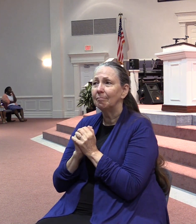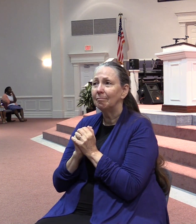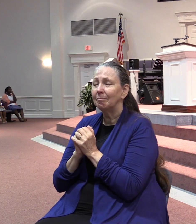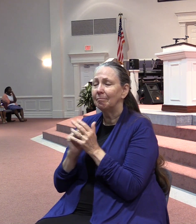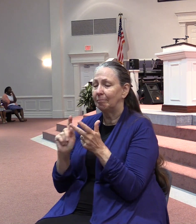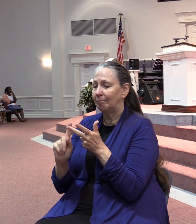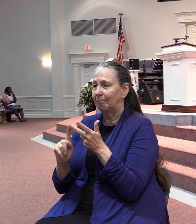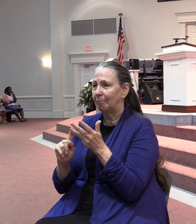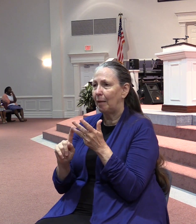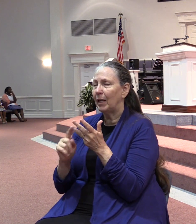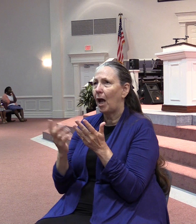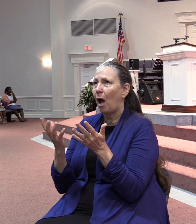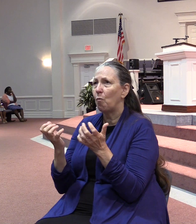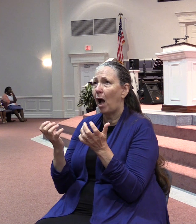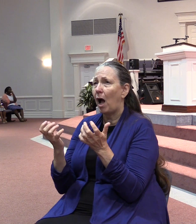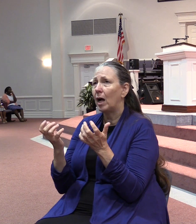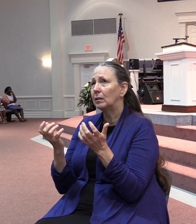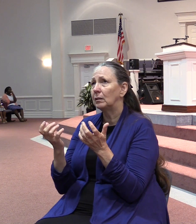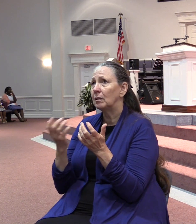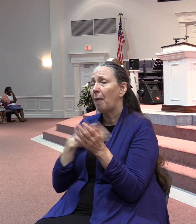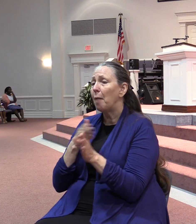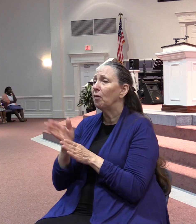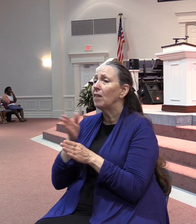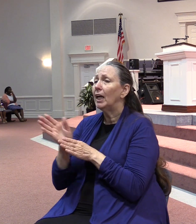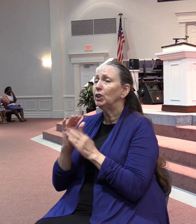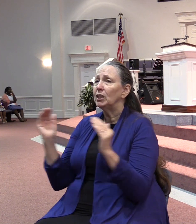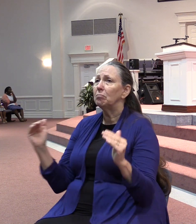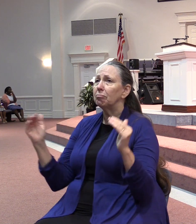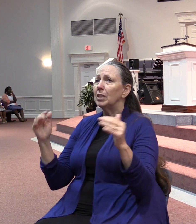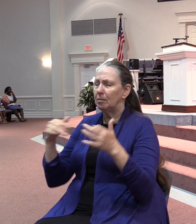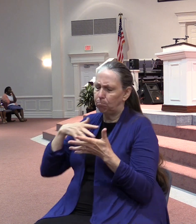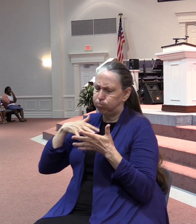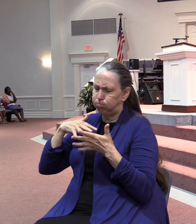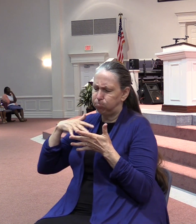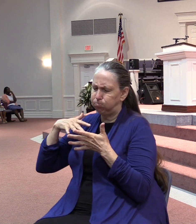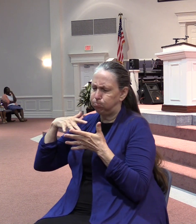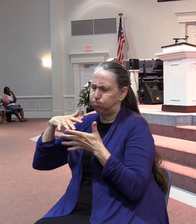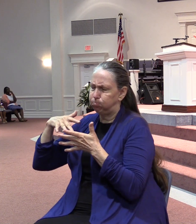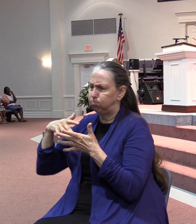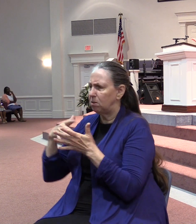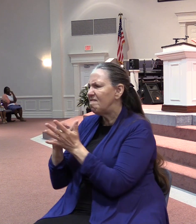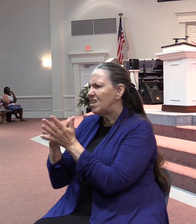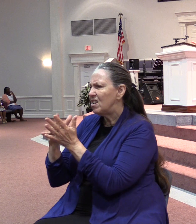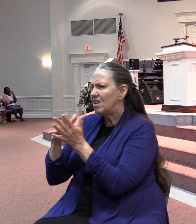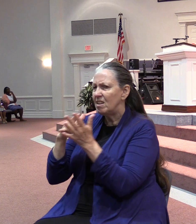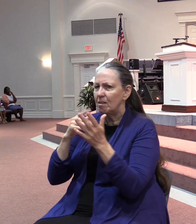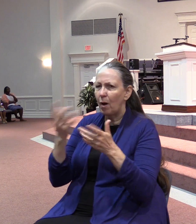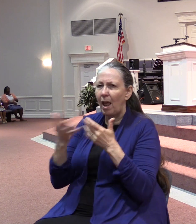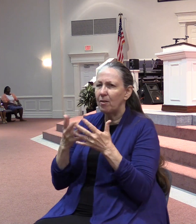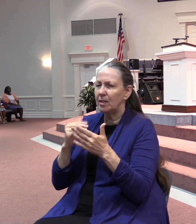It may be a longing to advance my career at any cost. These are gods that people worship.